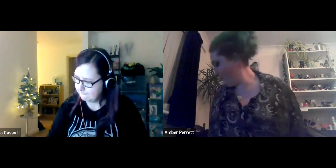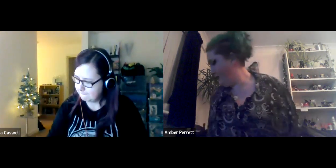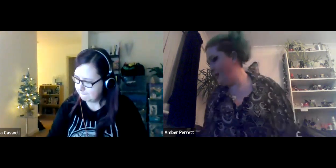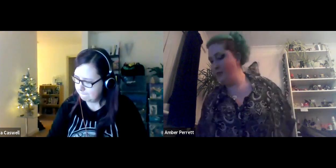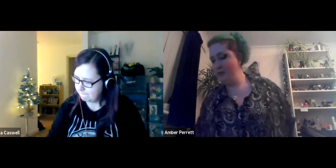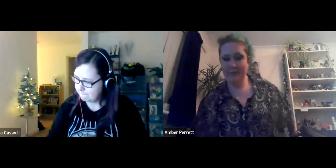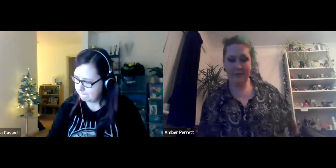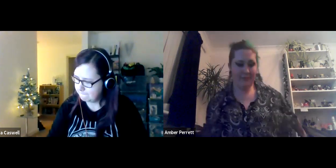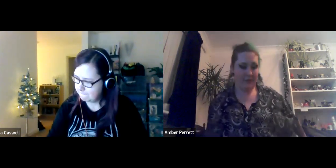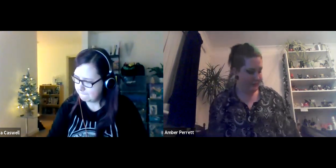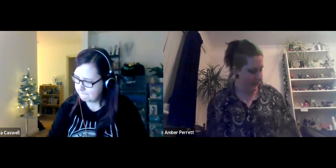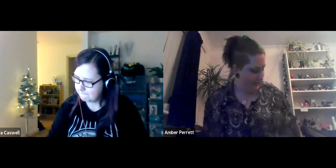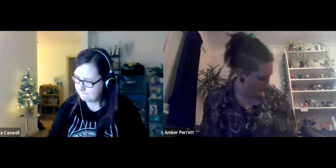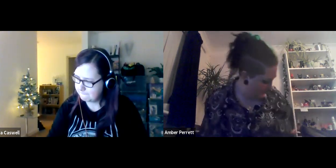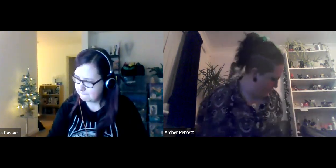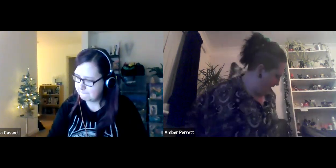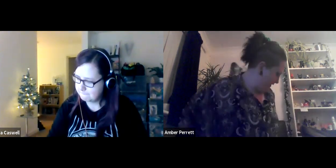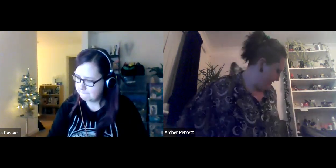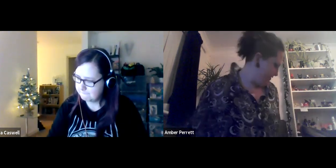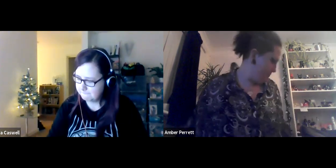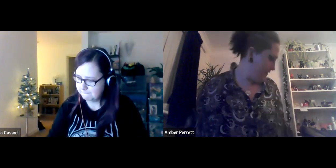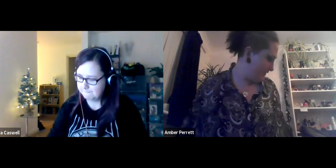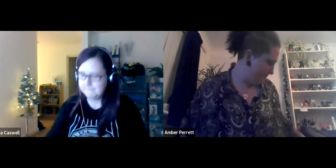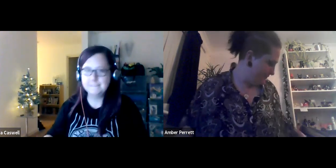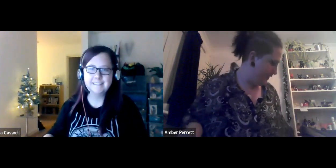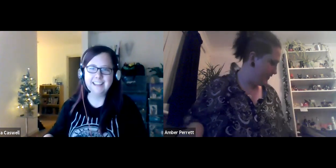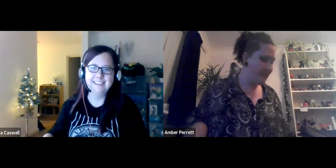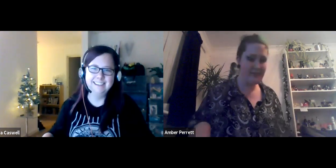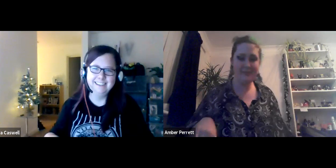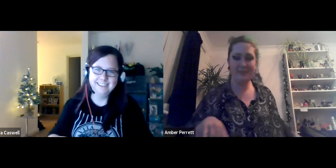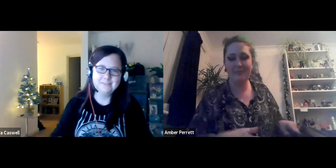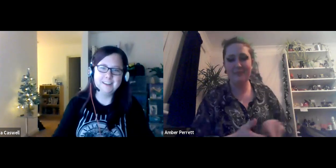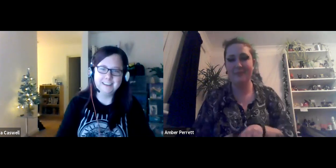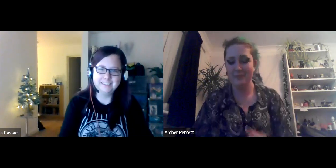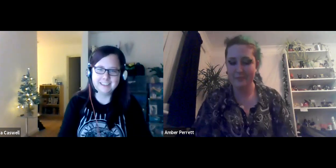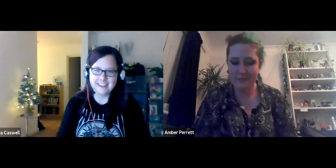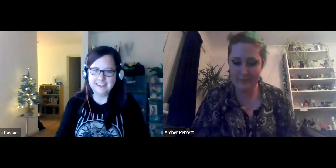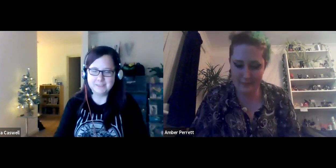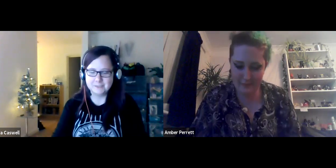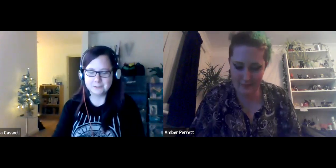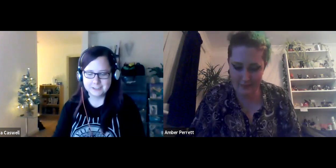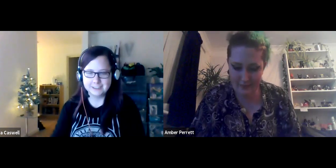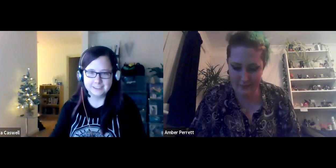Oh, I've lost my phone. All right, fair enough. We'll rely that is bank. Well, okay, let me have a quick